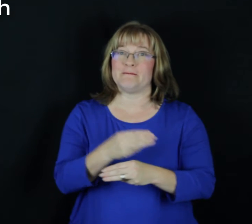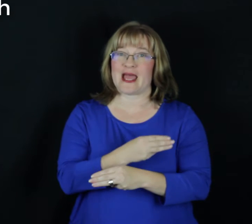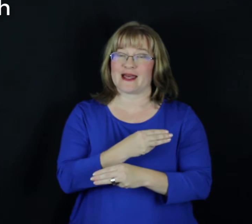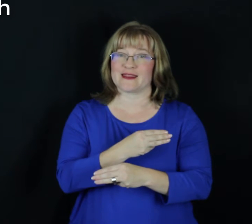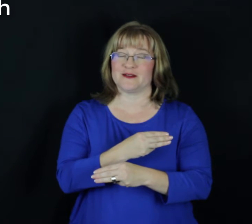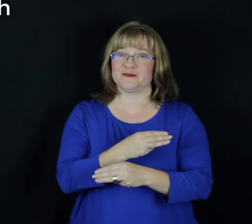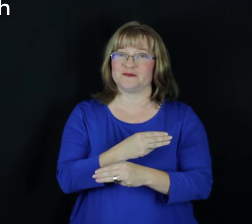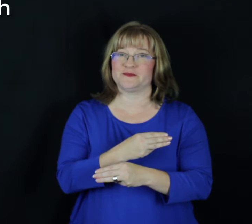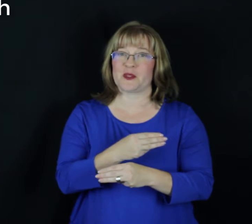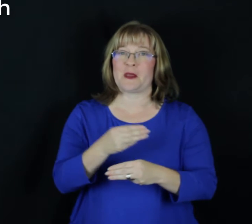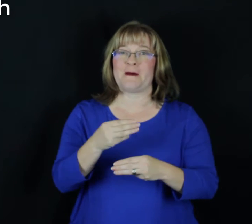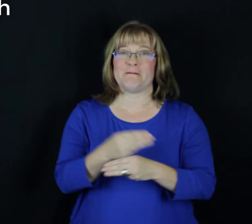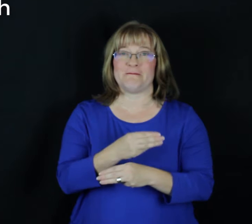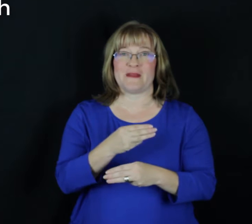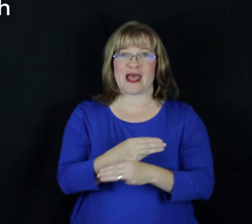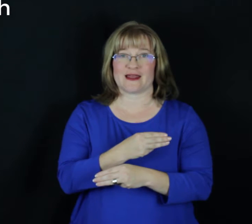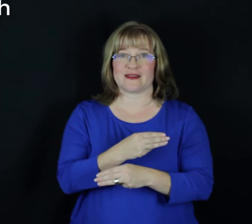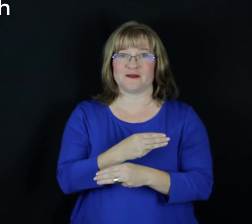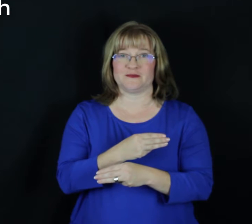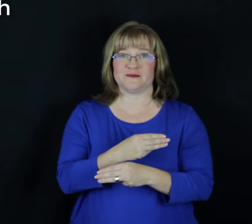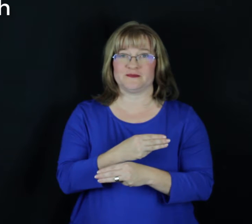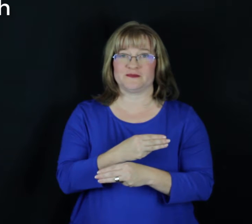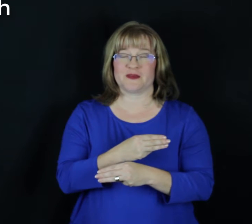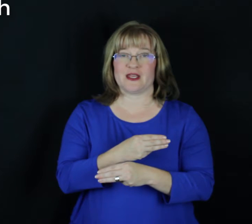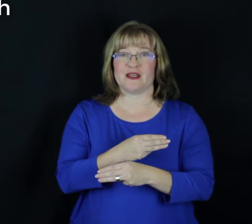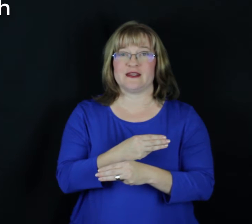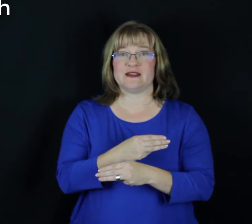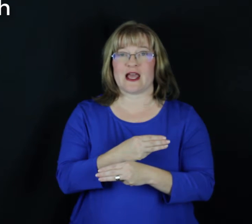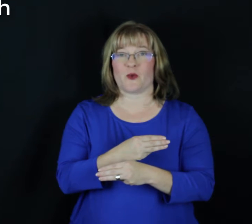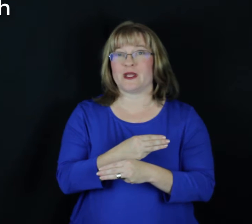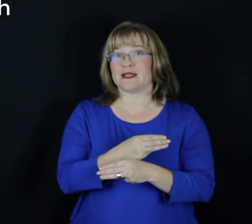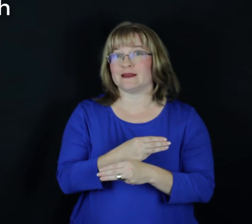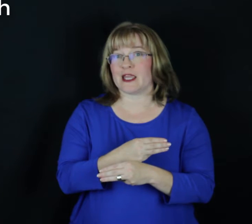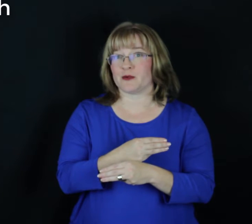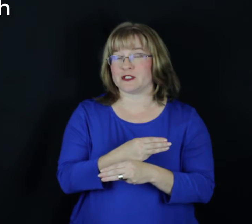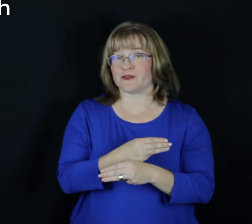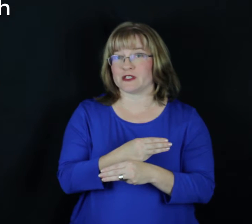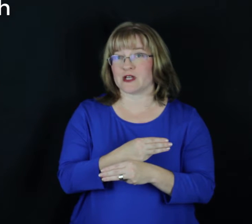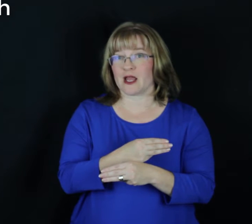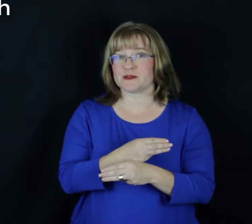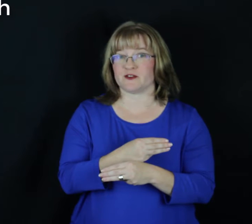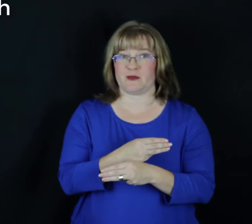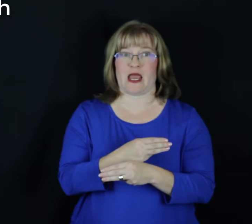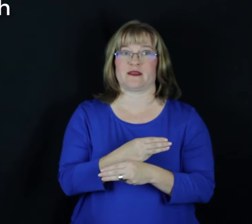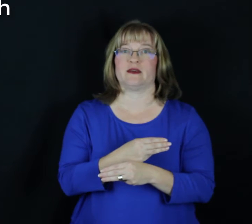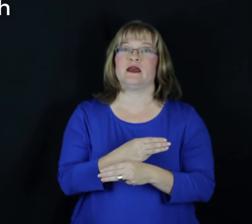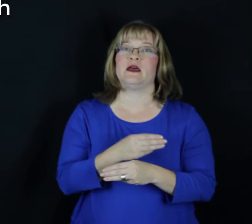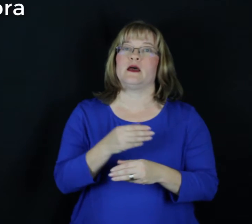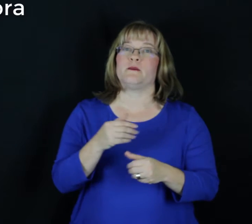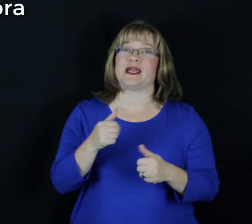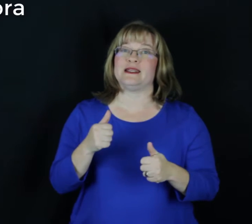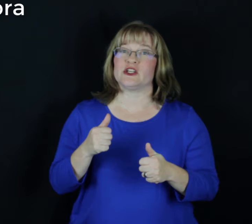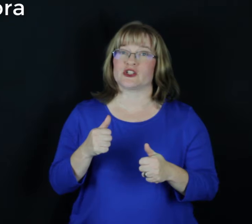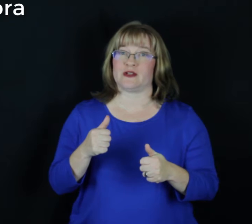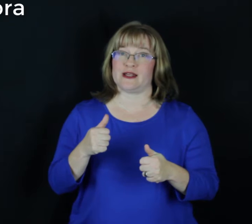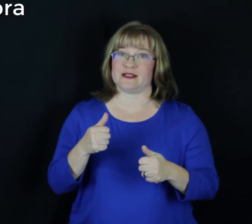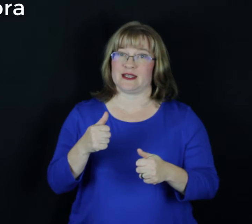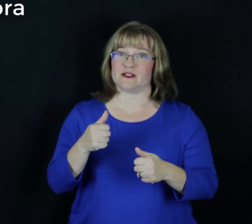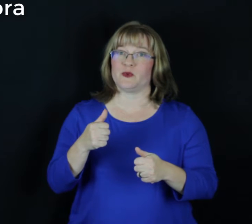Math. Math. Now, we can label different types of math by initializing it. We can